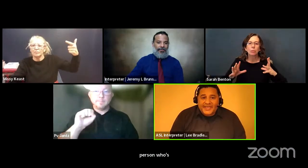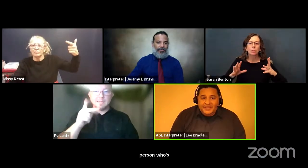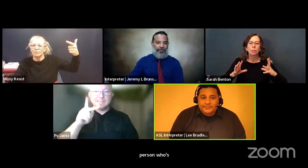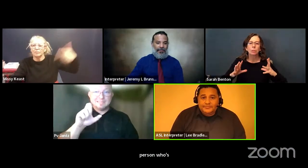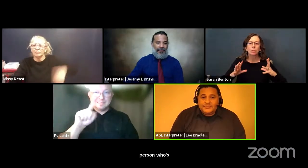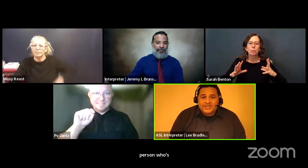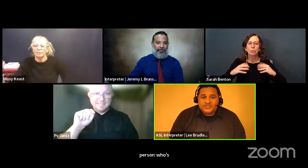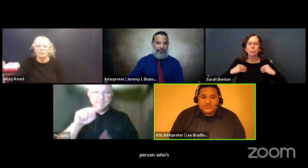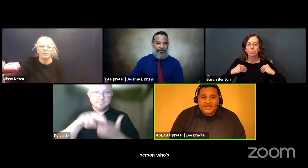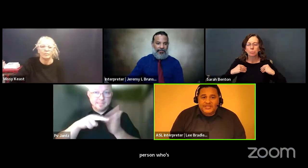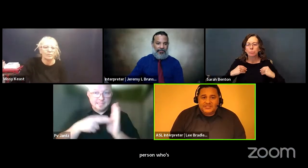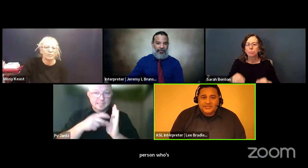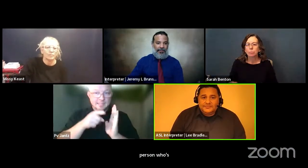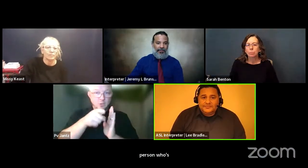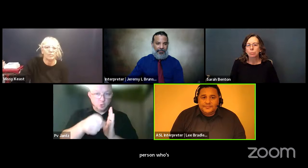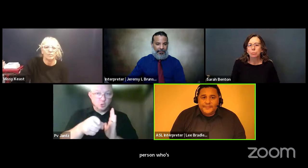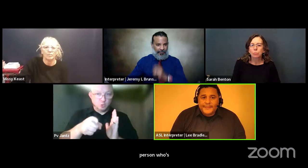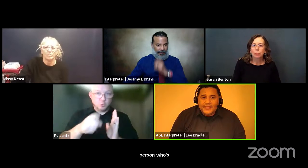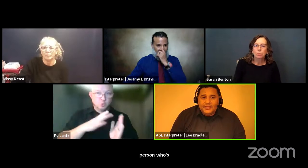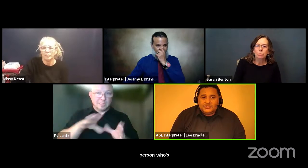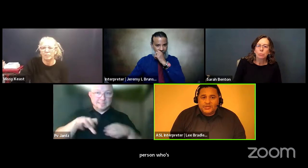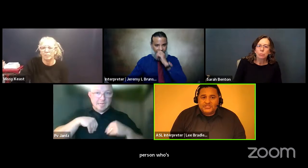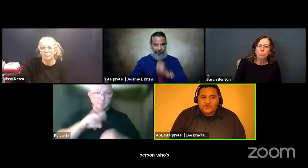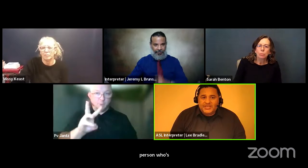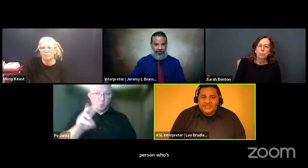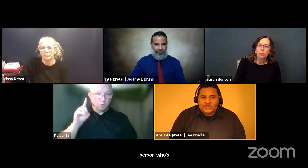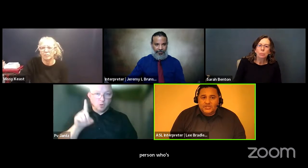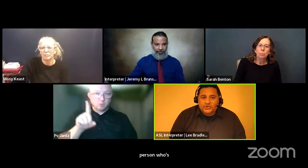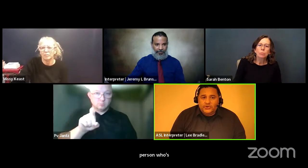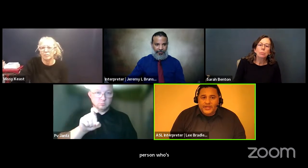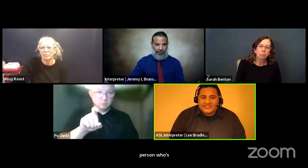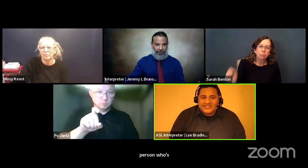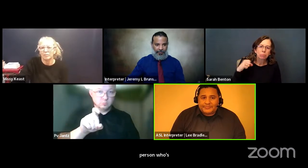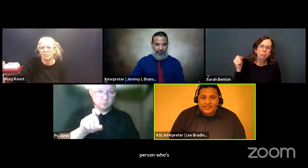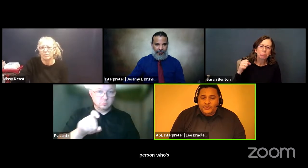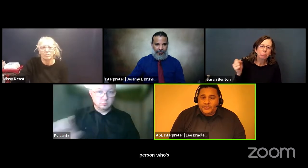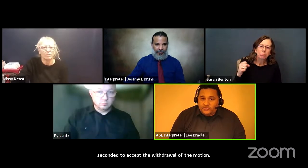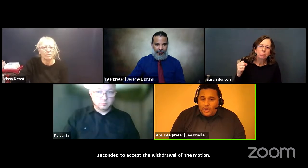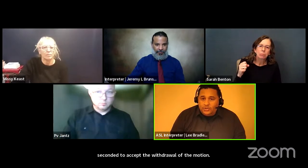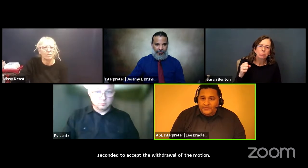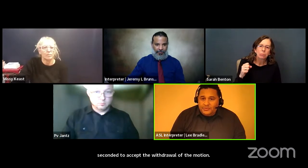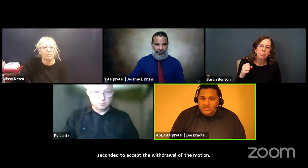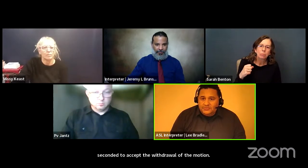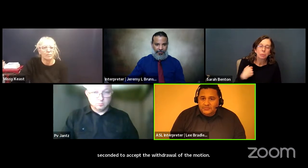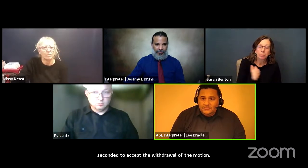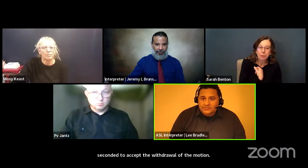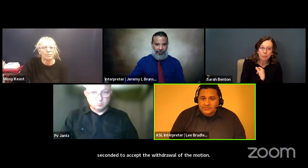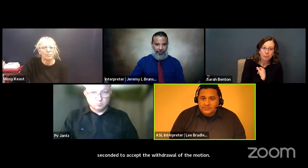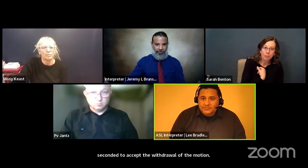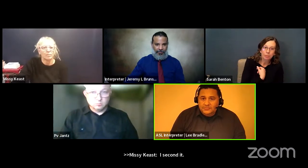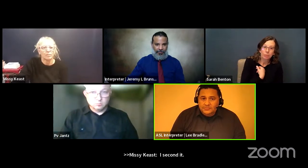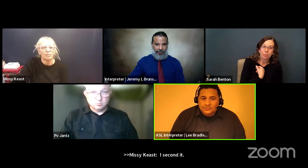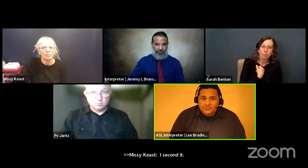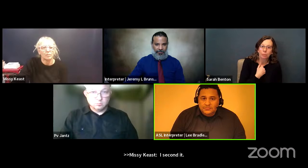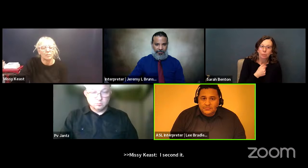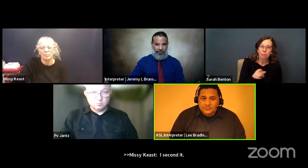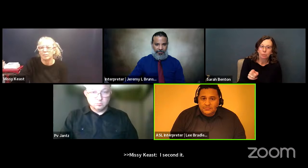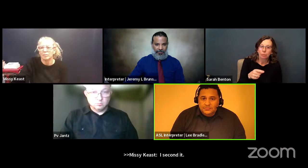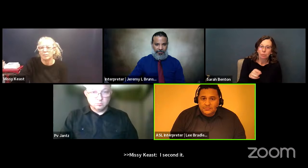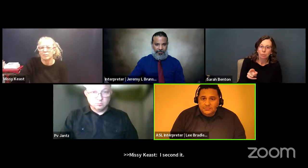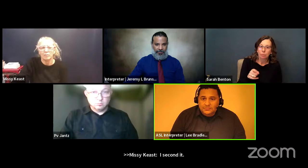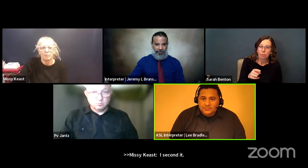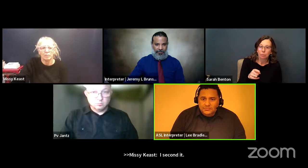I second it, Commissioner Keist. So Commissioner Keist, you're accepting the withdrawal of the motion?